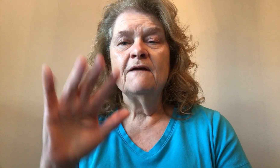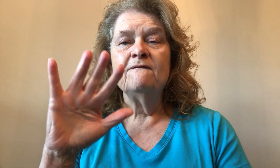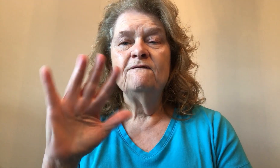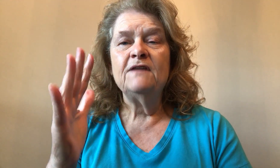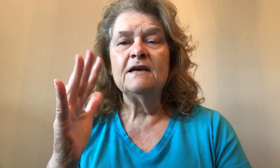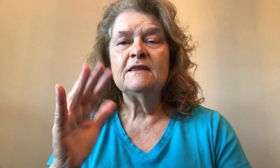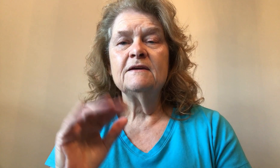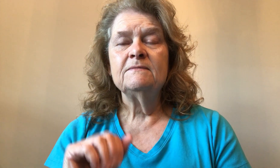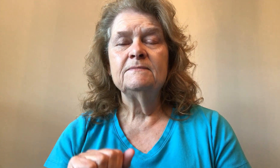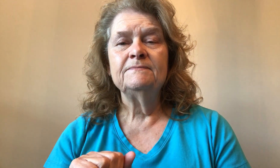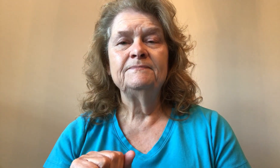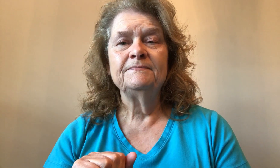Fifth.